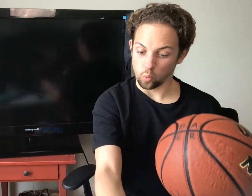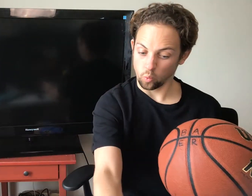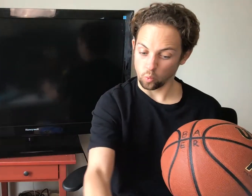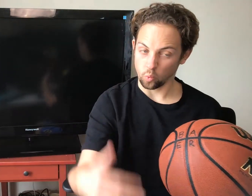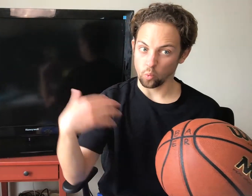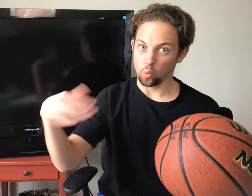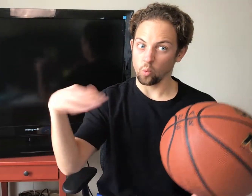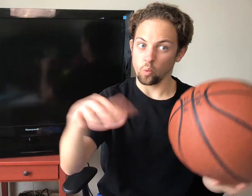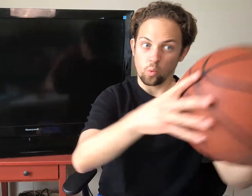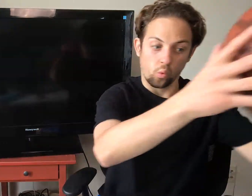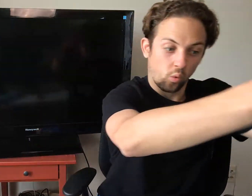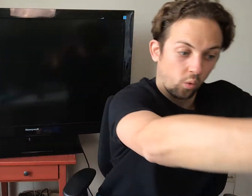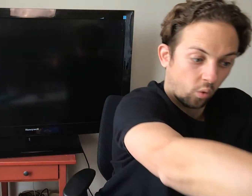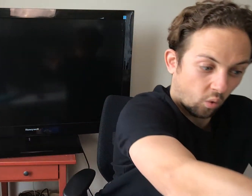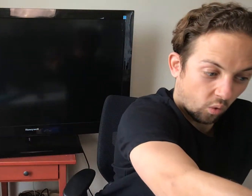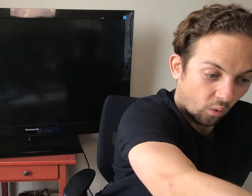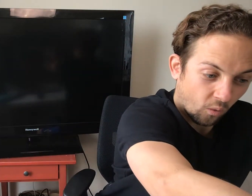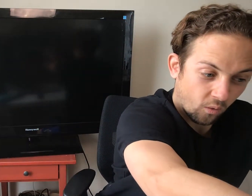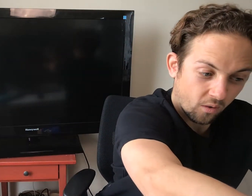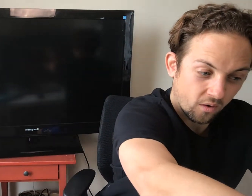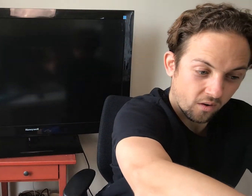big compared to the sun.